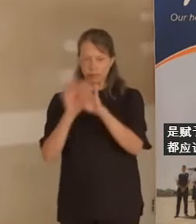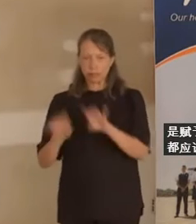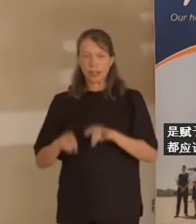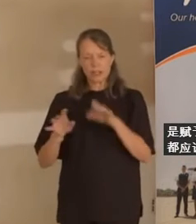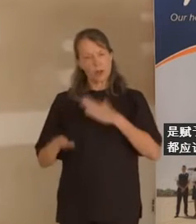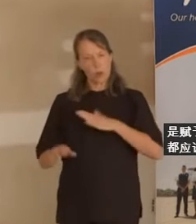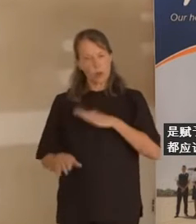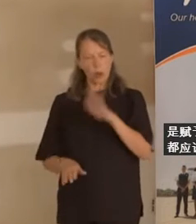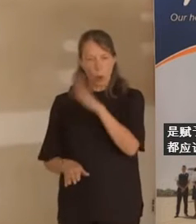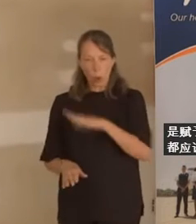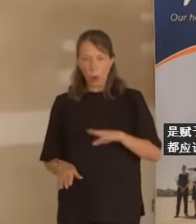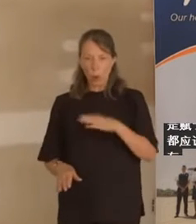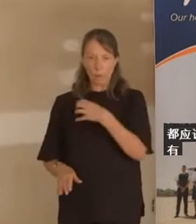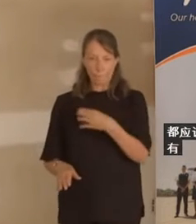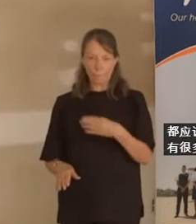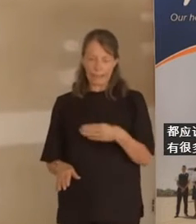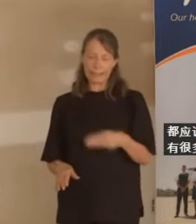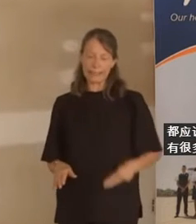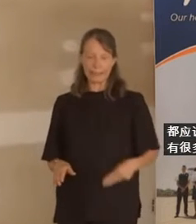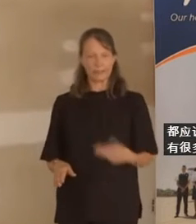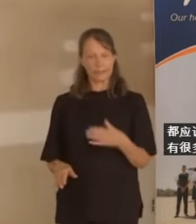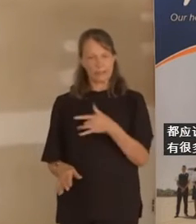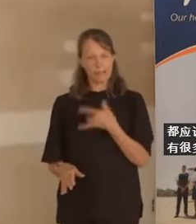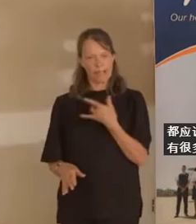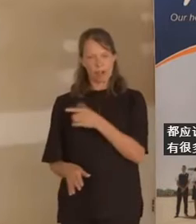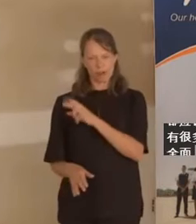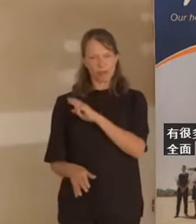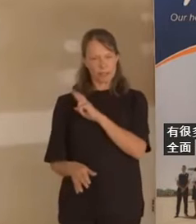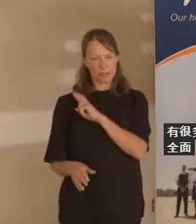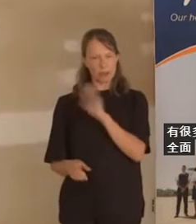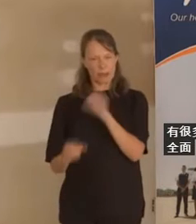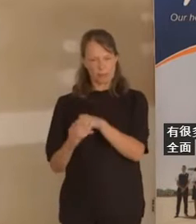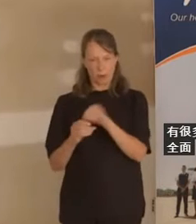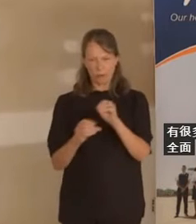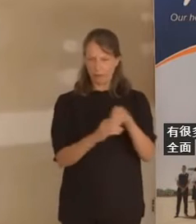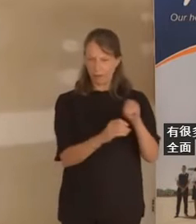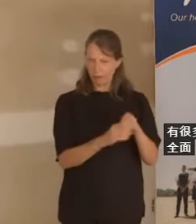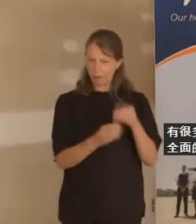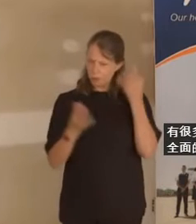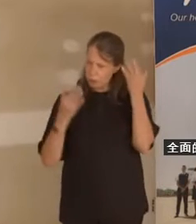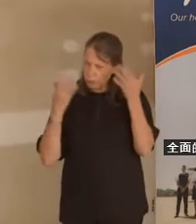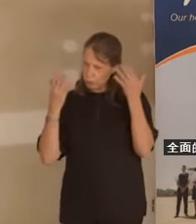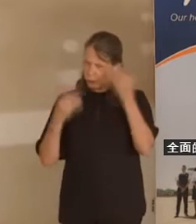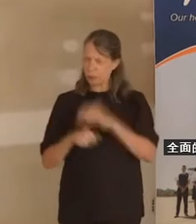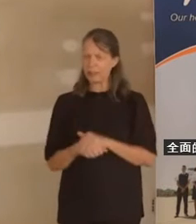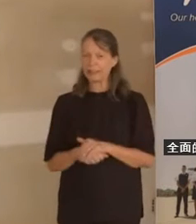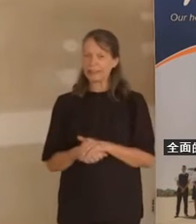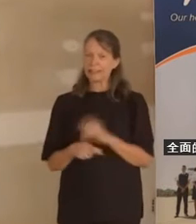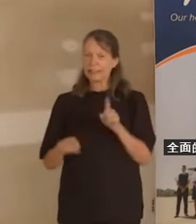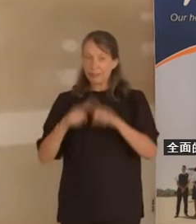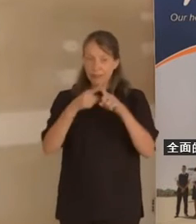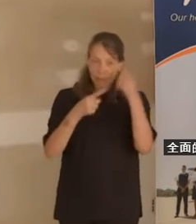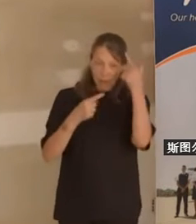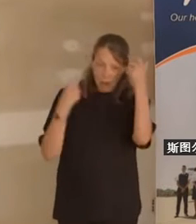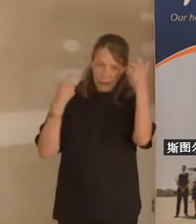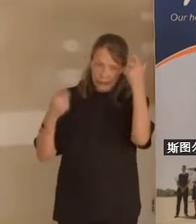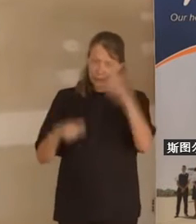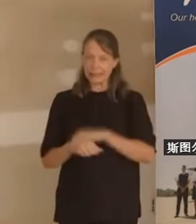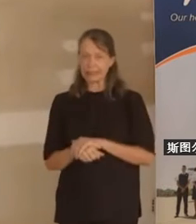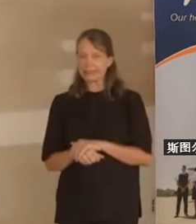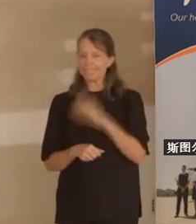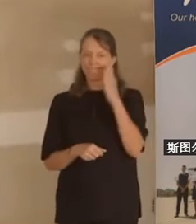that responsibility. And there are many initiatives that go right across the board, right across different departments, whether